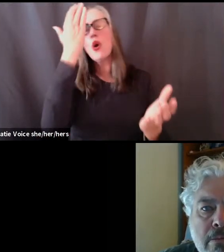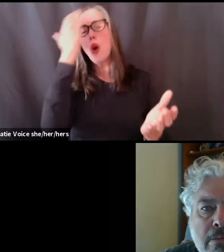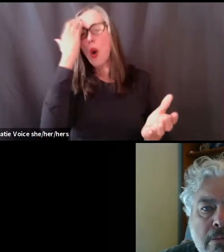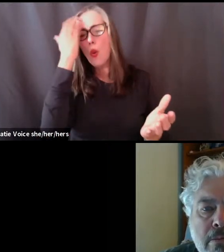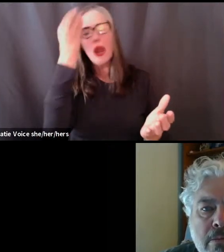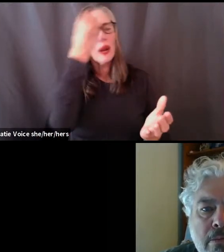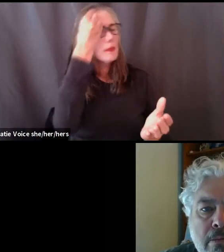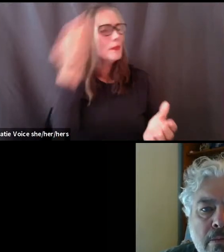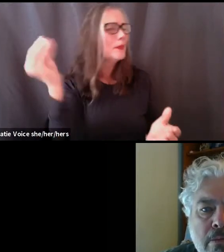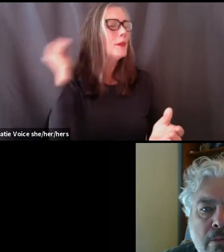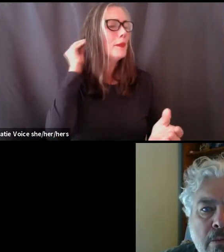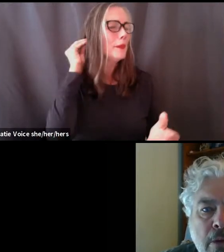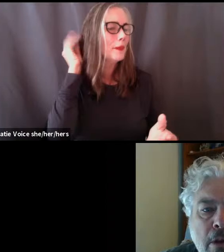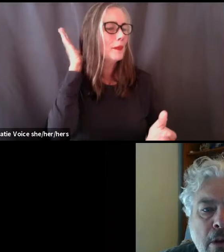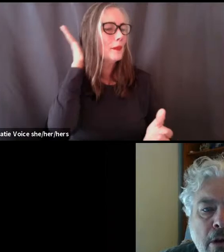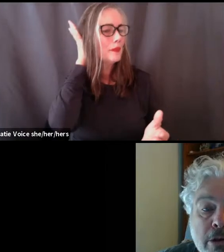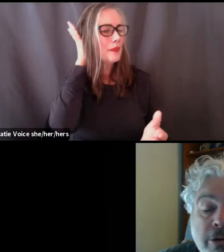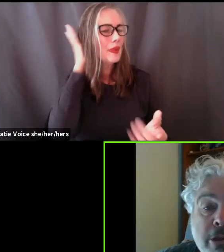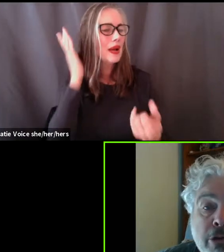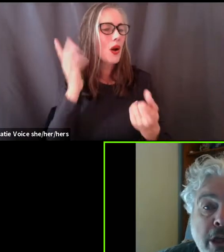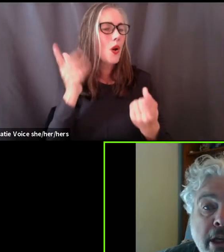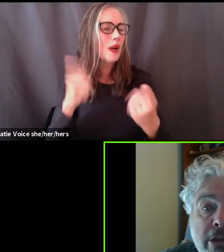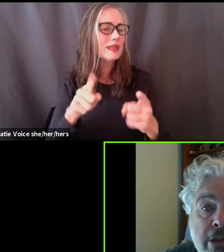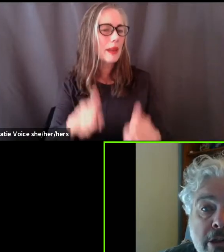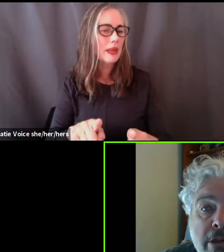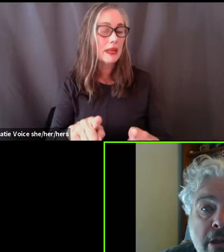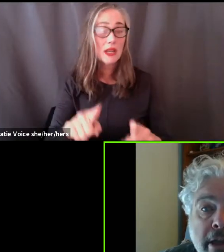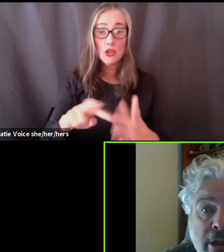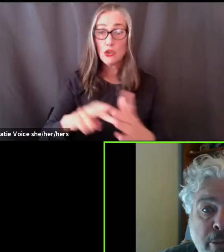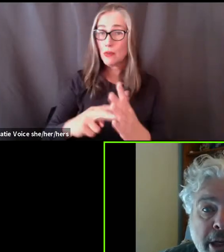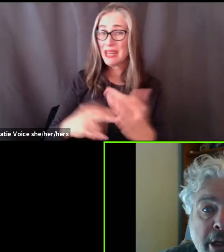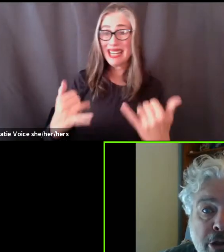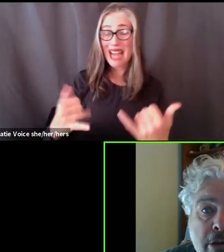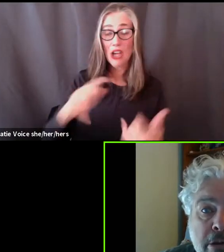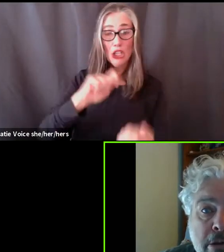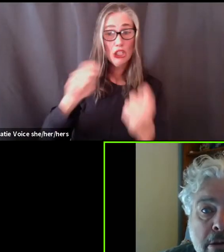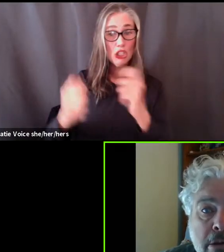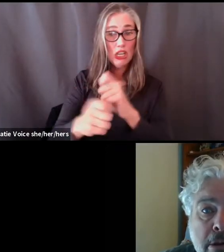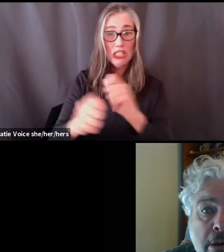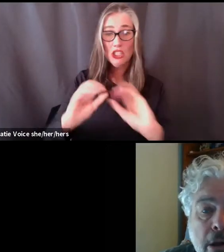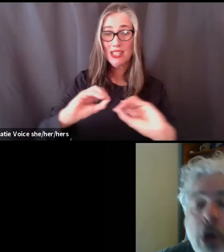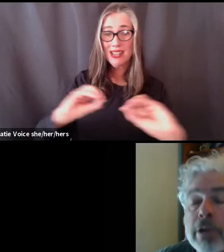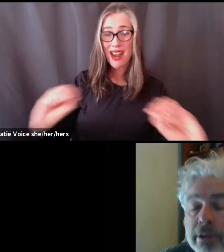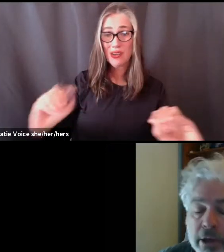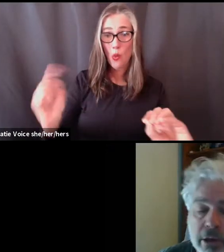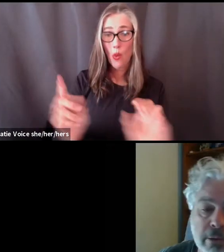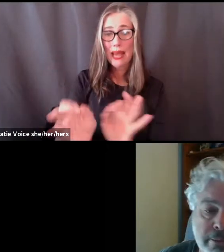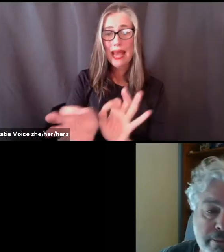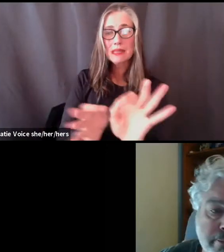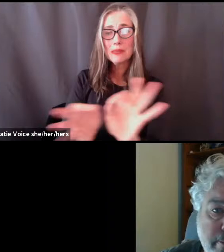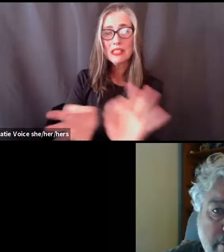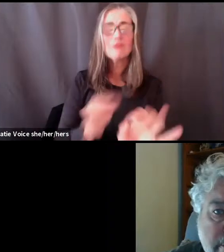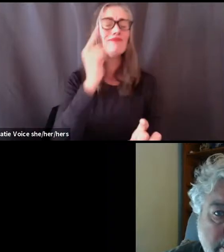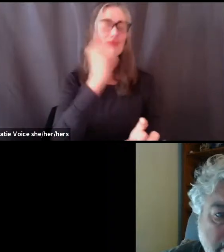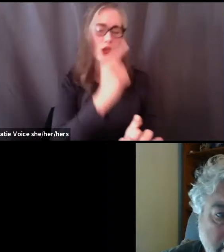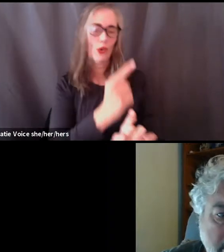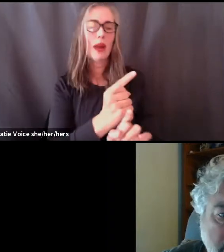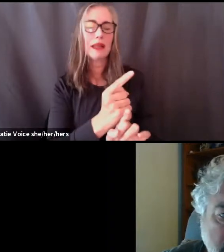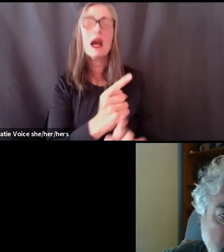not suggesting any changes. So there is no change. This is just an explanation. Correct. Okay, thank you.